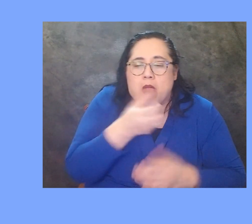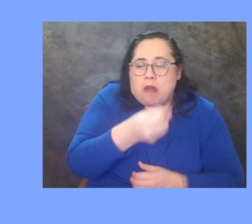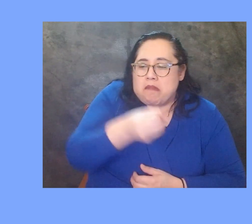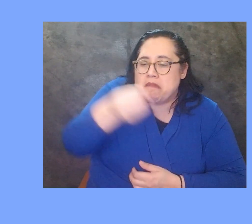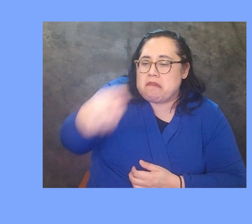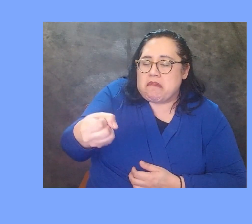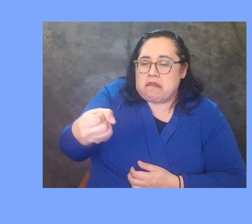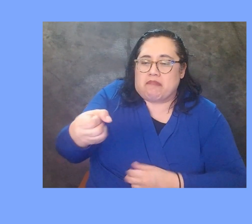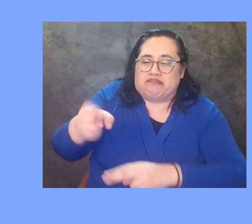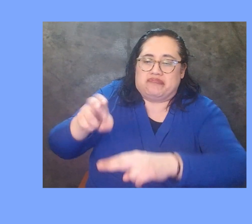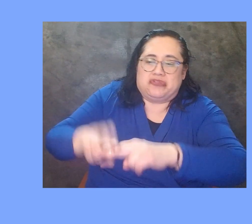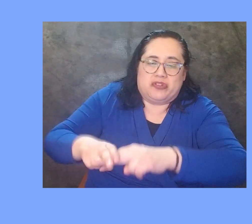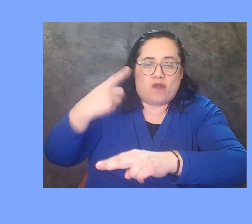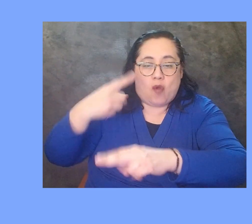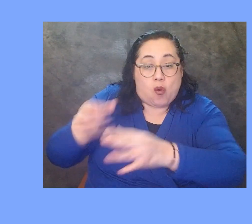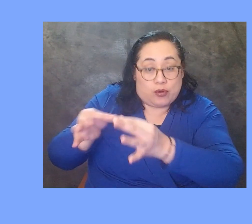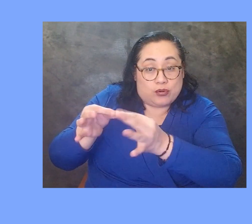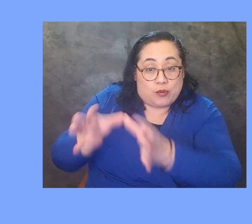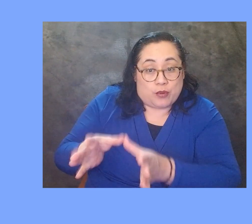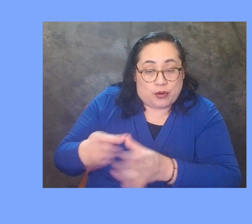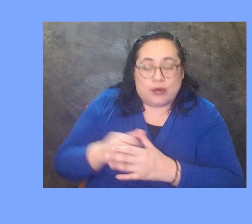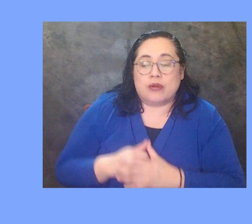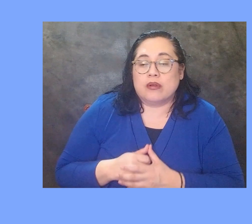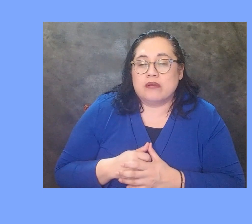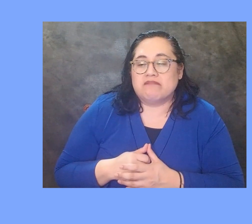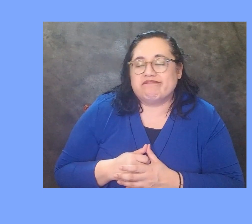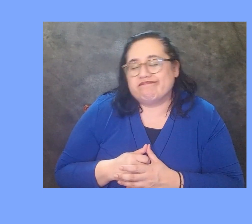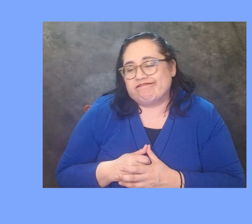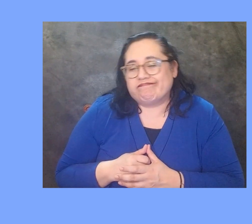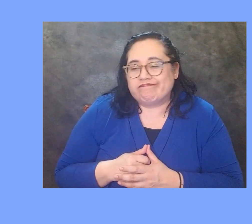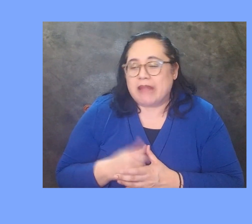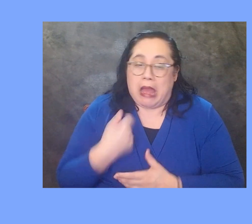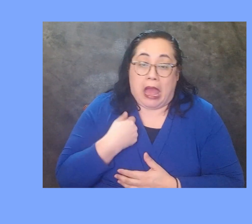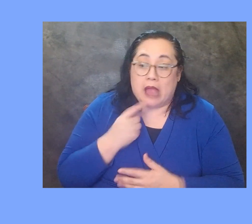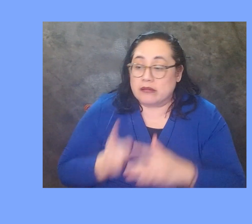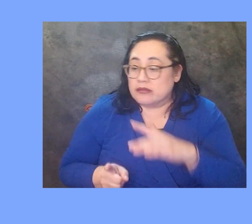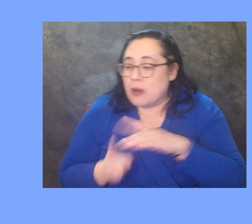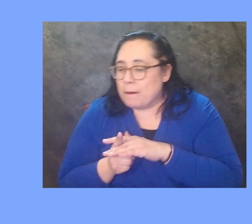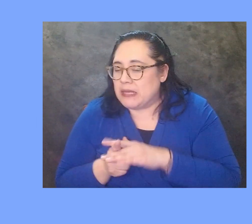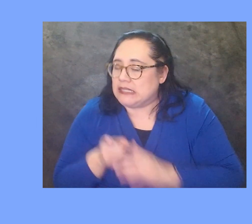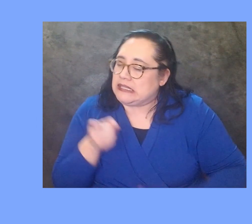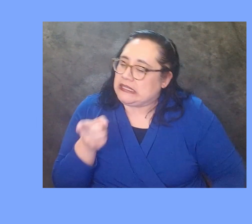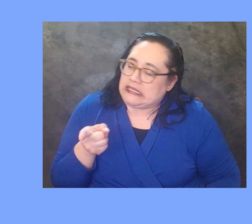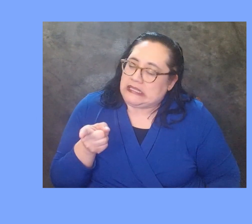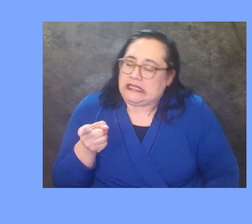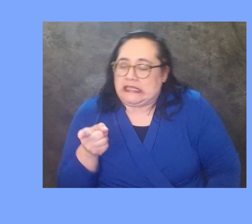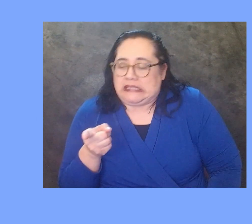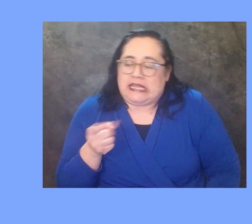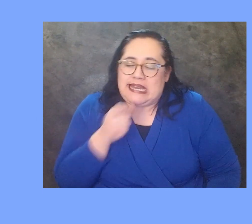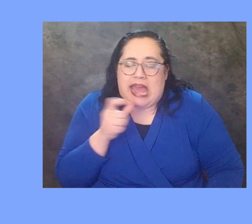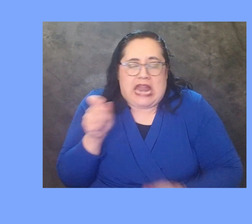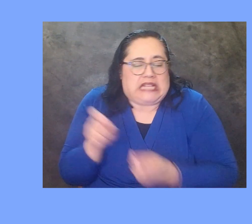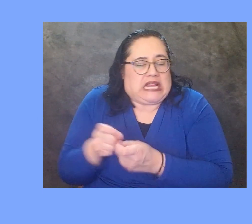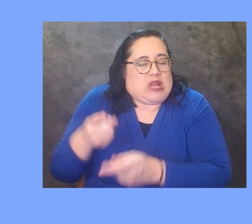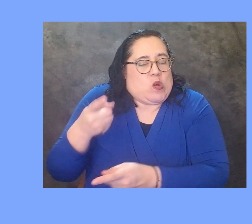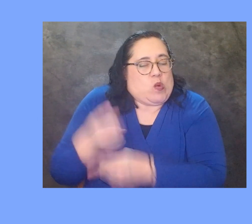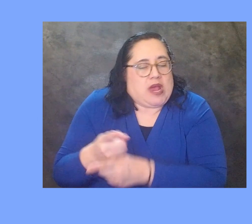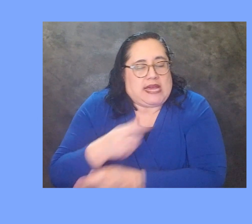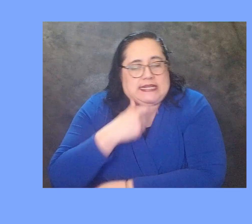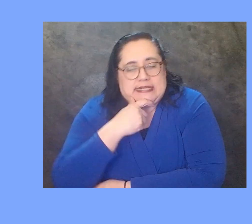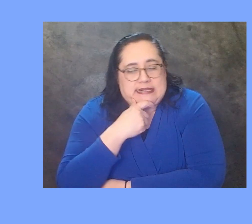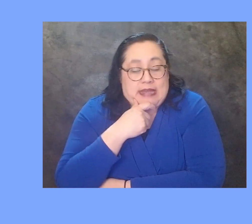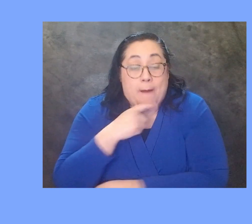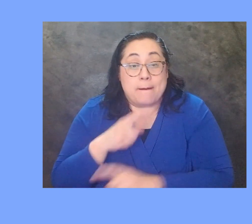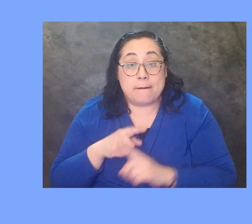maybe they've placed the interpreter chair at a certain spot. And I arrive and I think, oh, it's